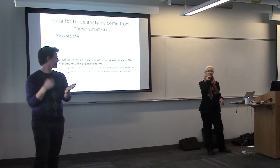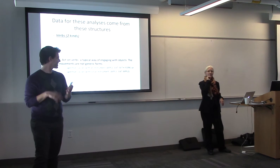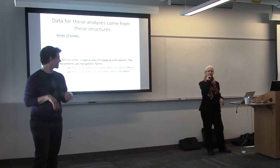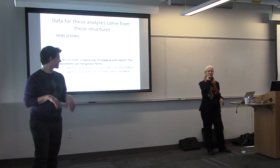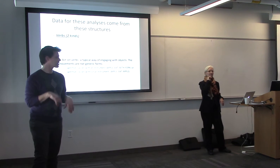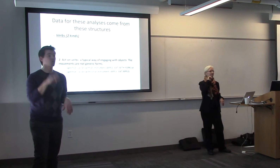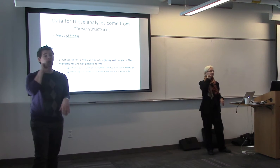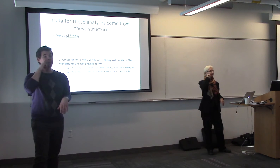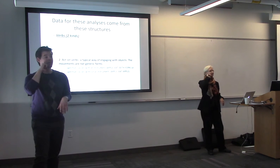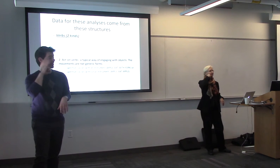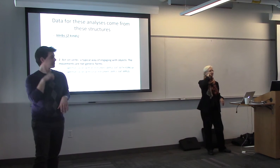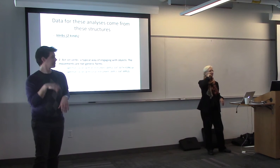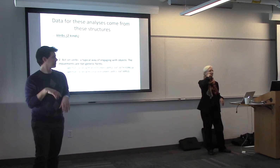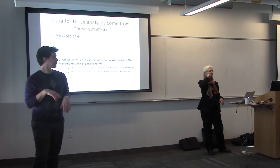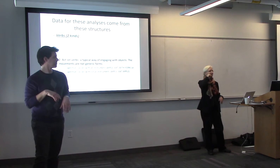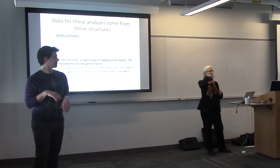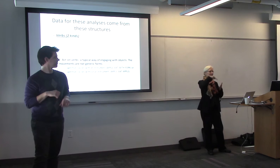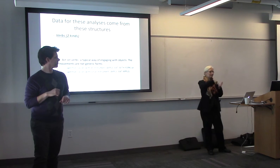apple,